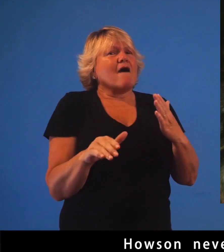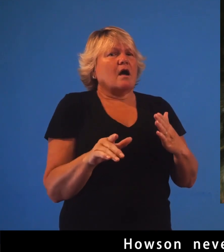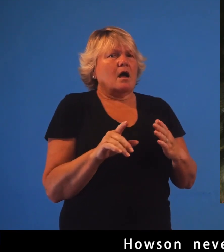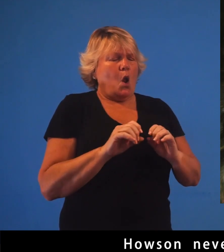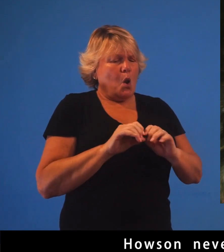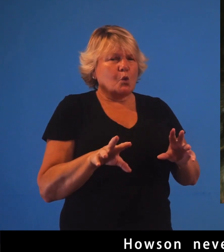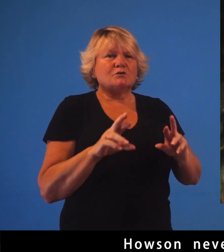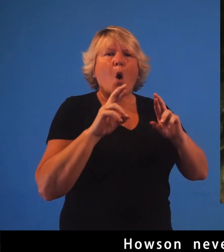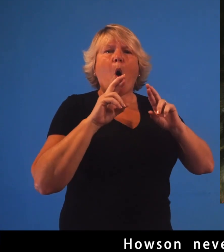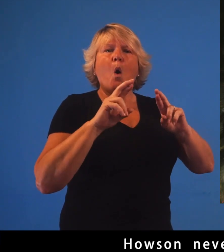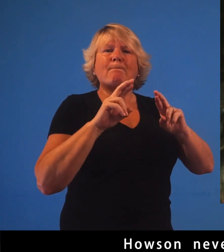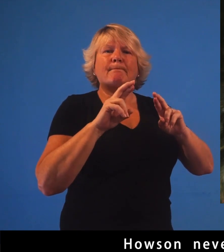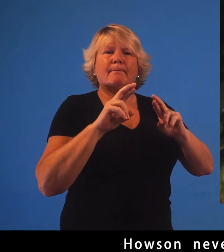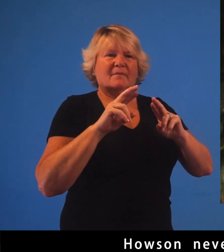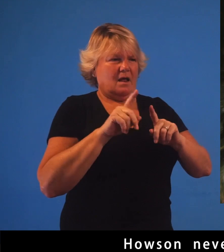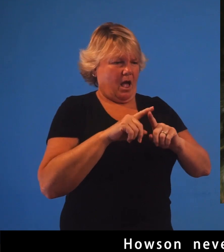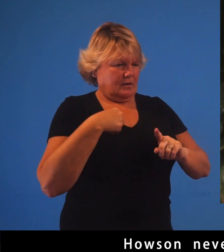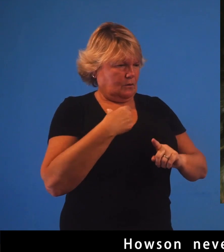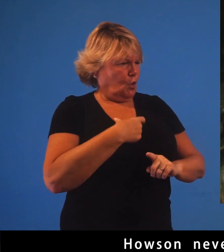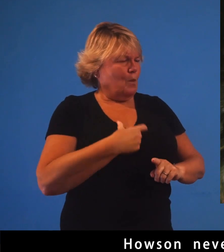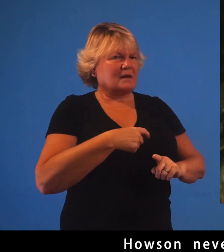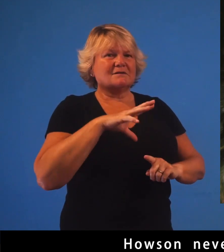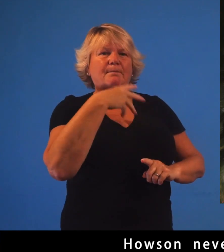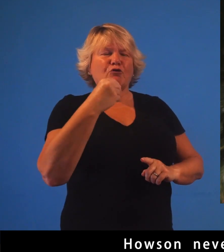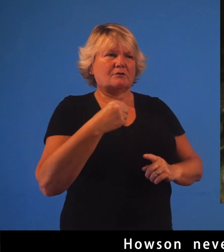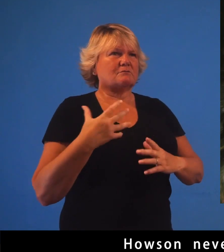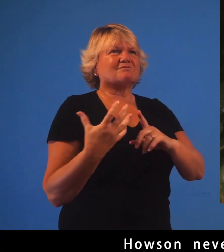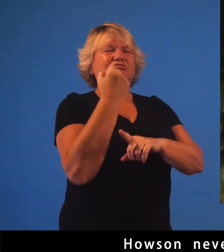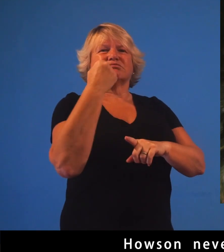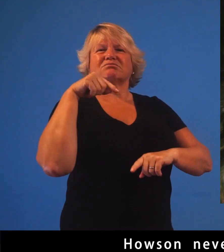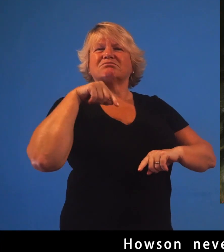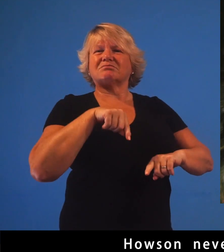Howson never loses hope in the triumph of the human spirit.